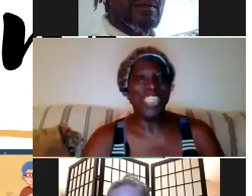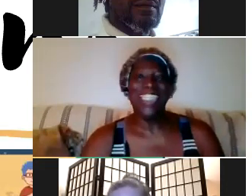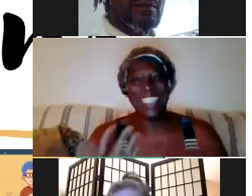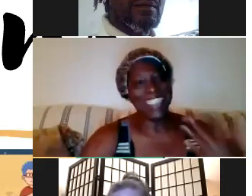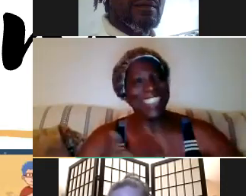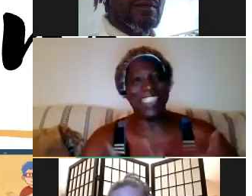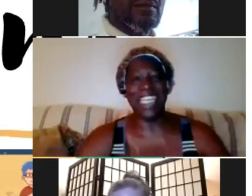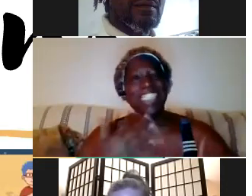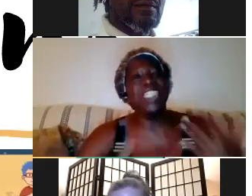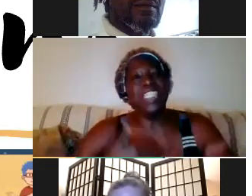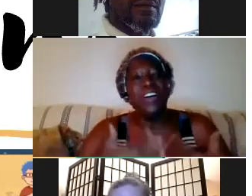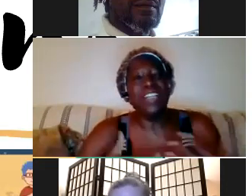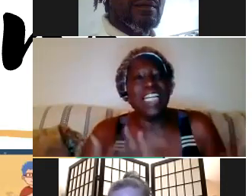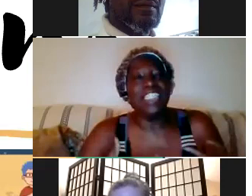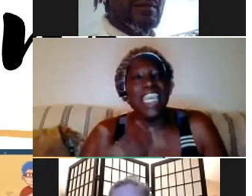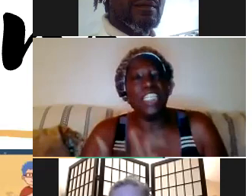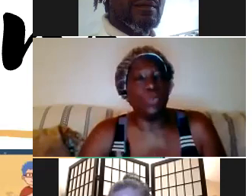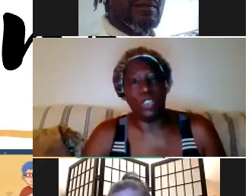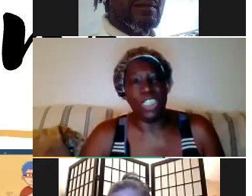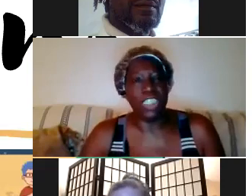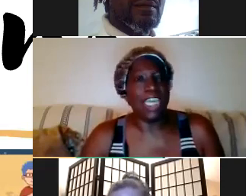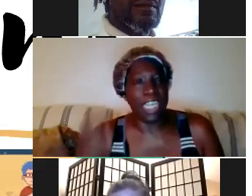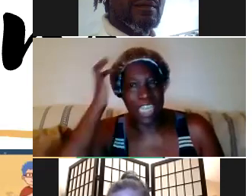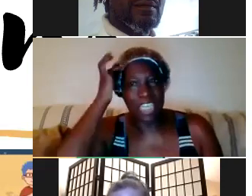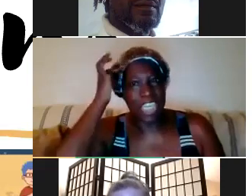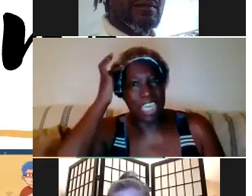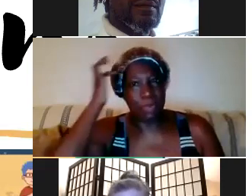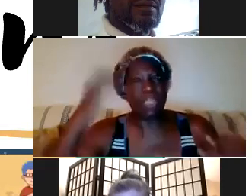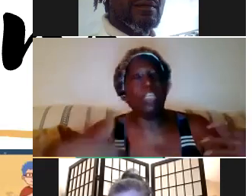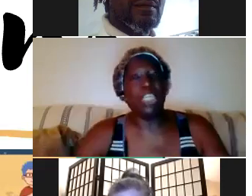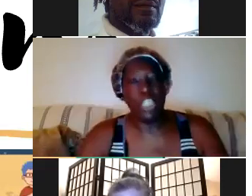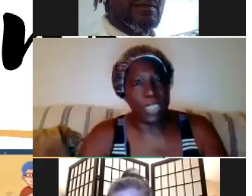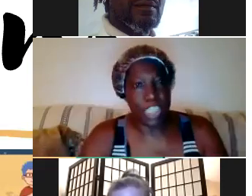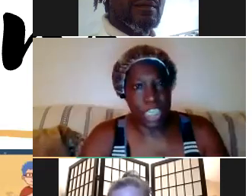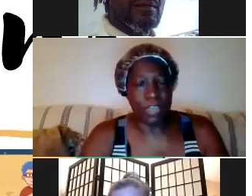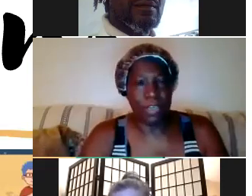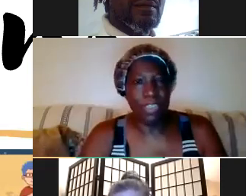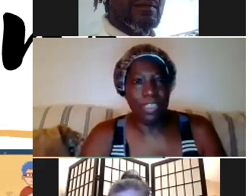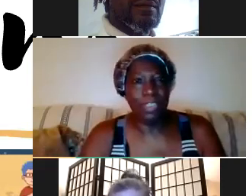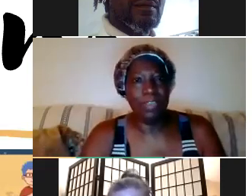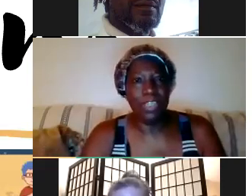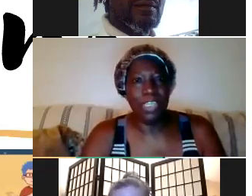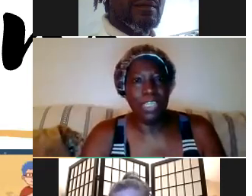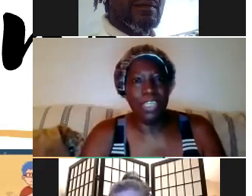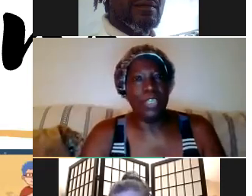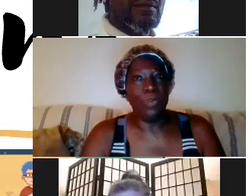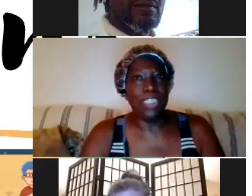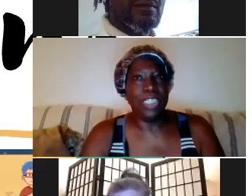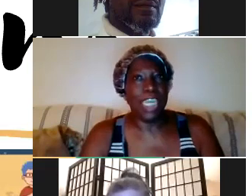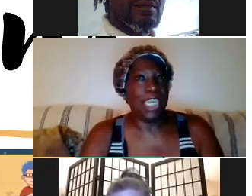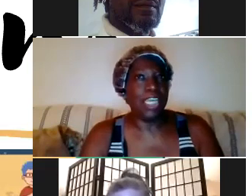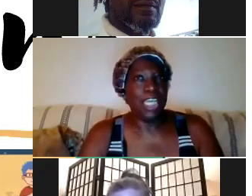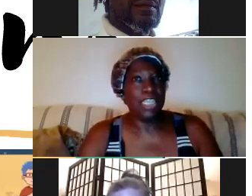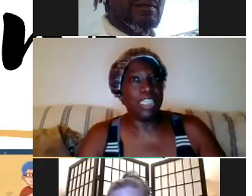So it's just all contextual, just like if we were talking to each other. You